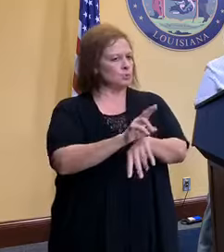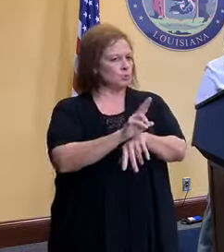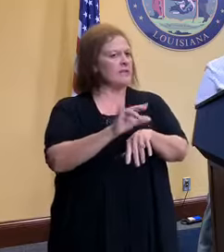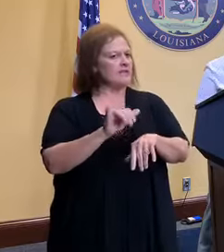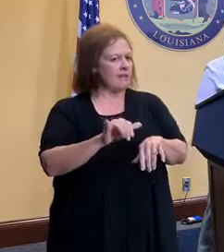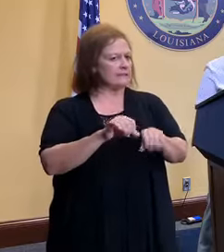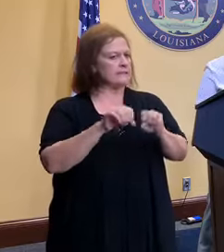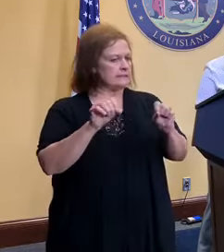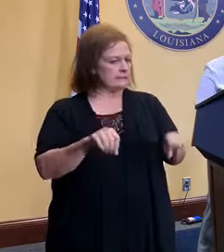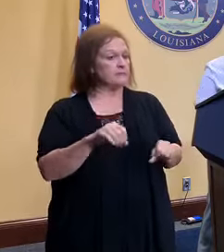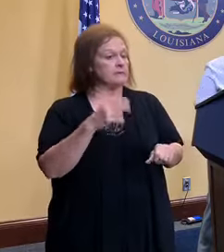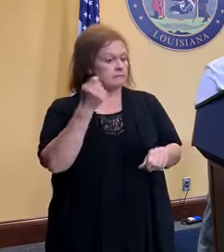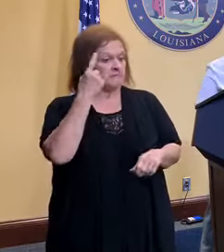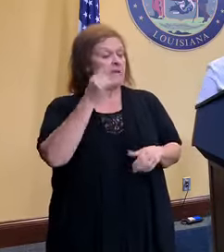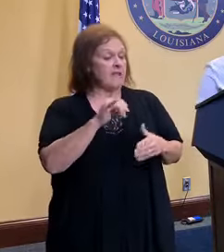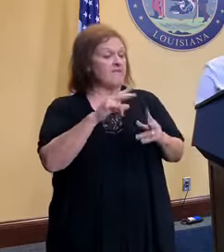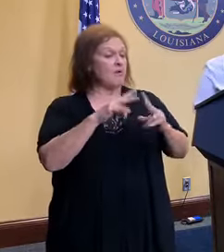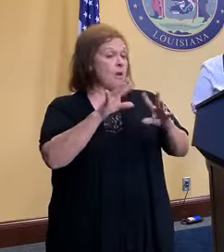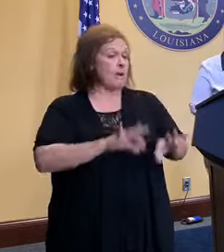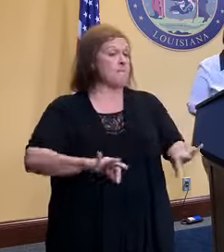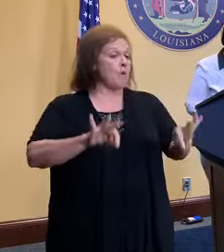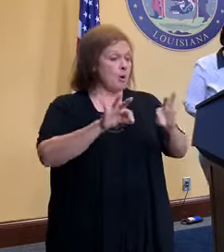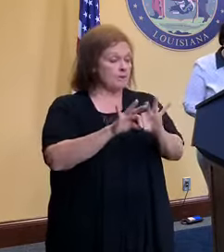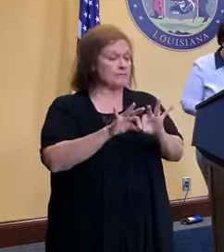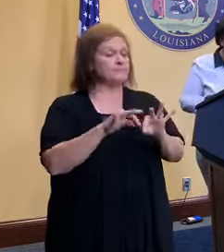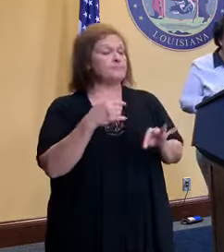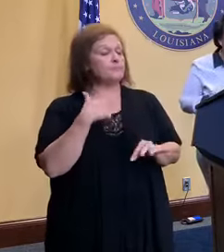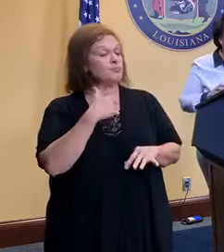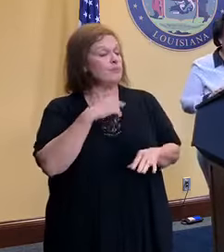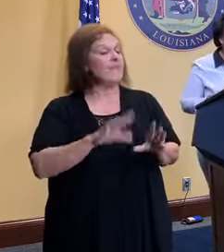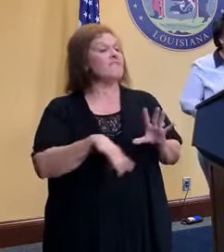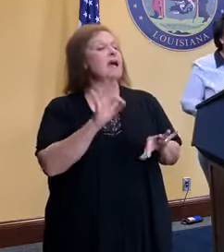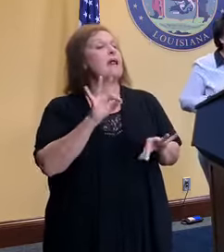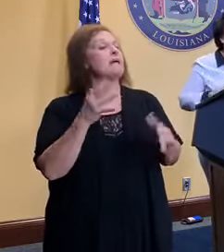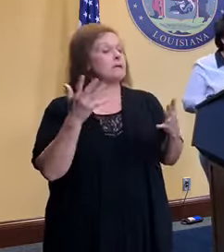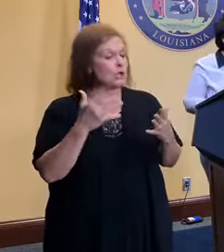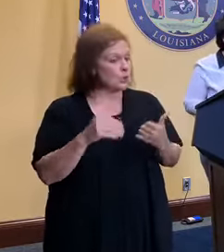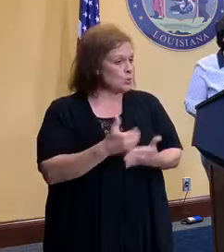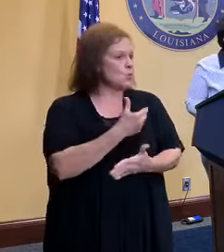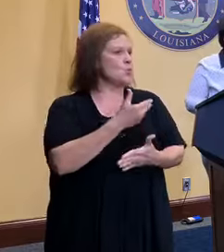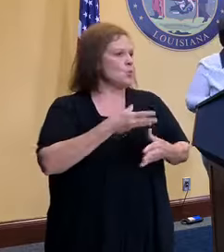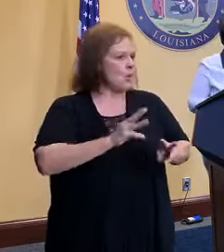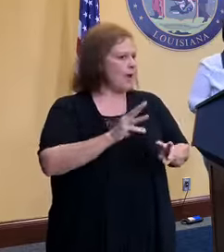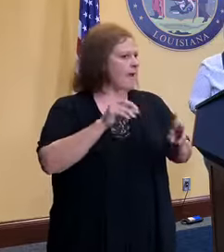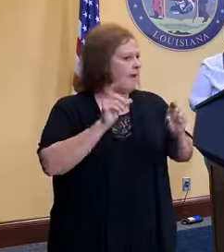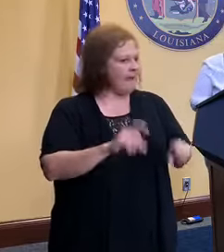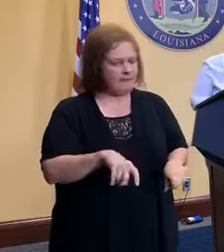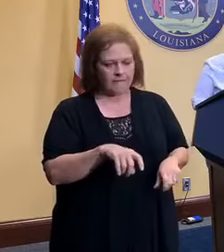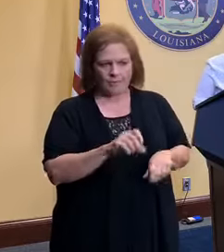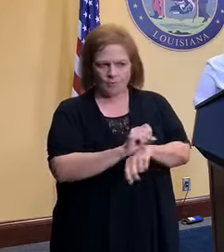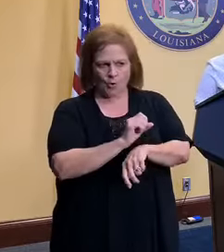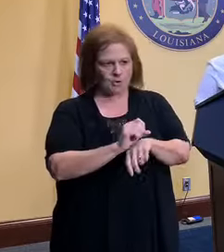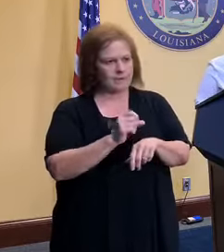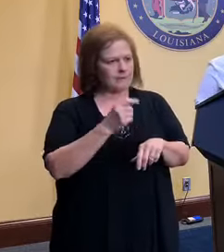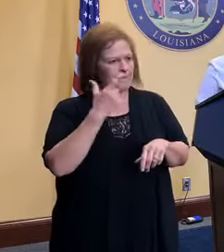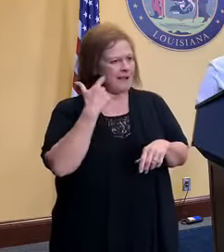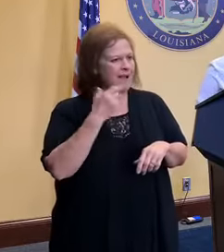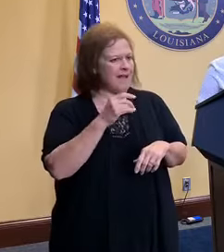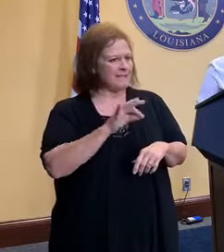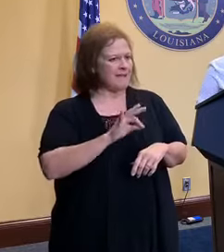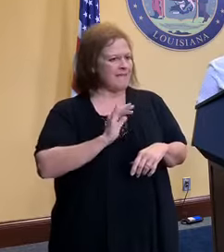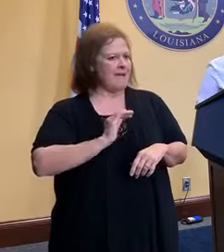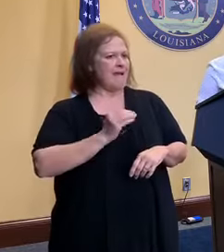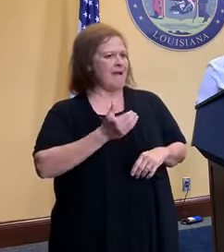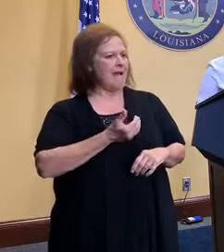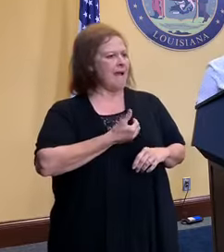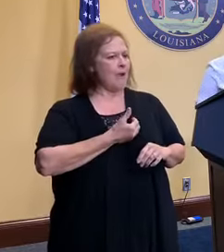This is very important as we have learned just a new way of working together, and particularly in the remote